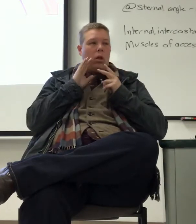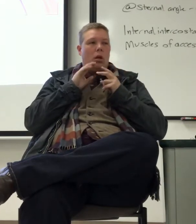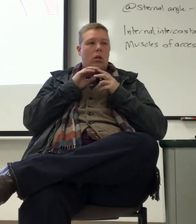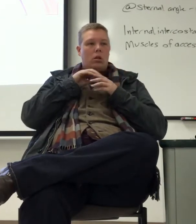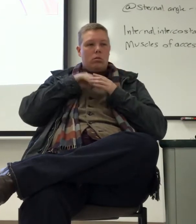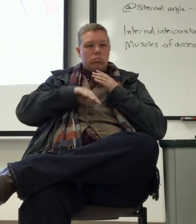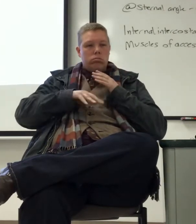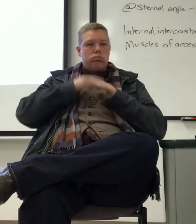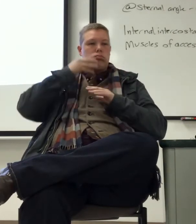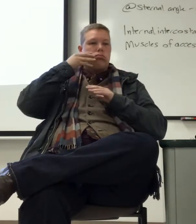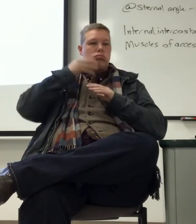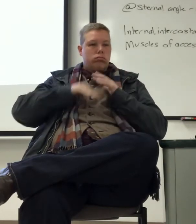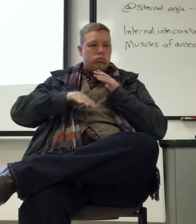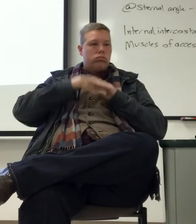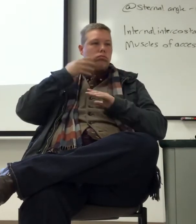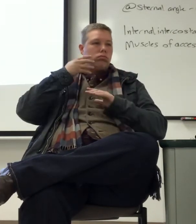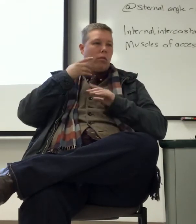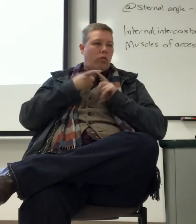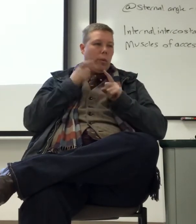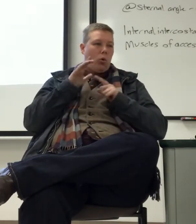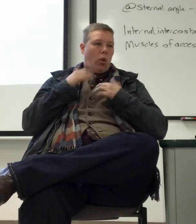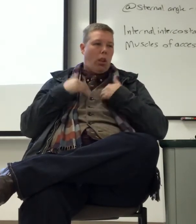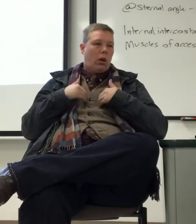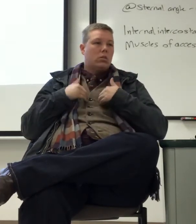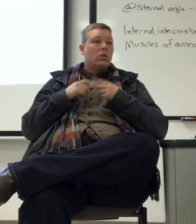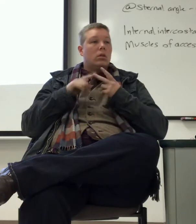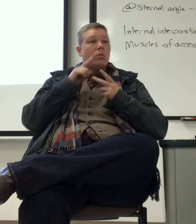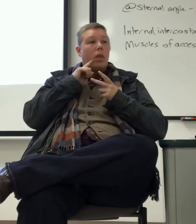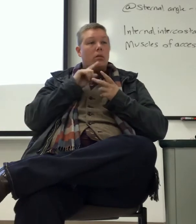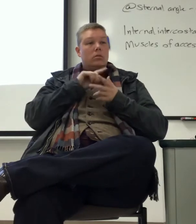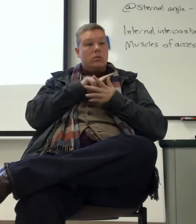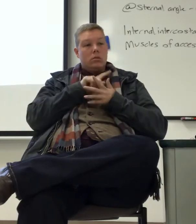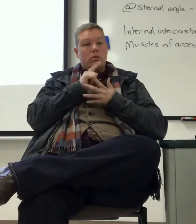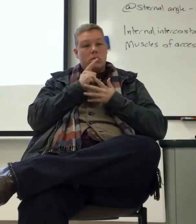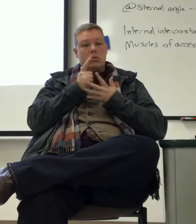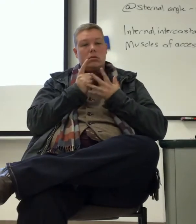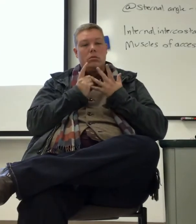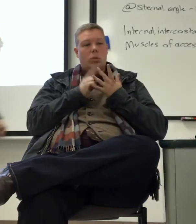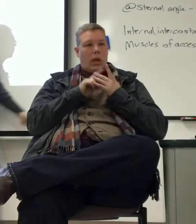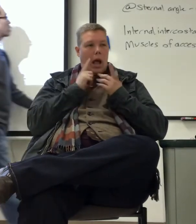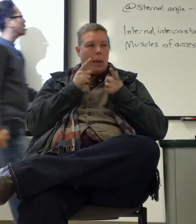of like take you through this, step by step, we define these pressures